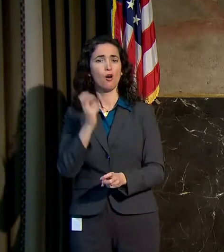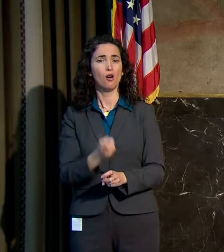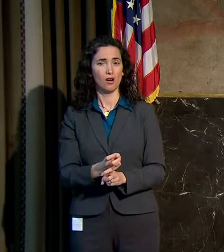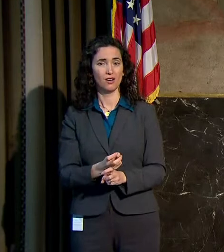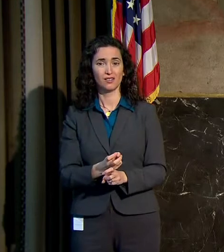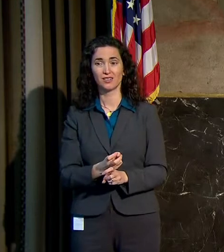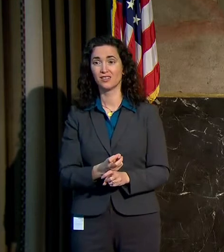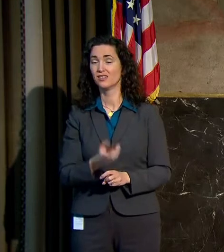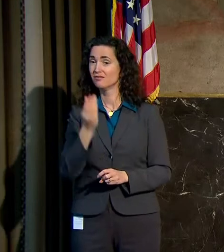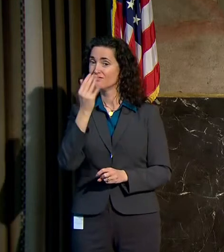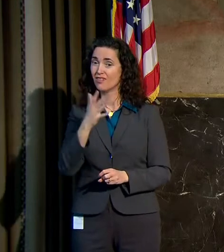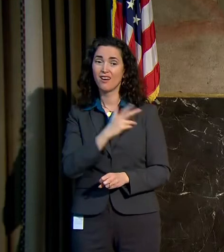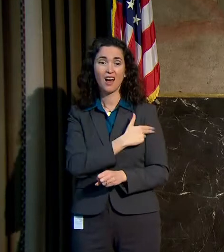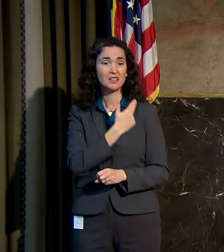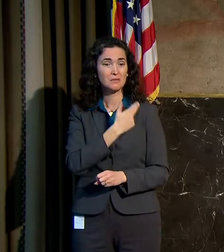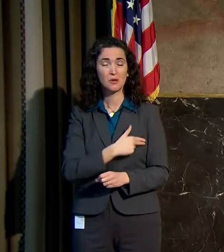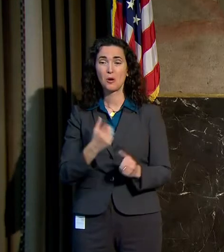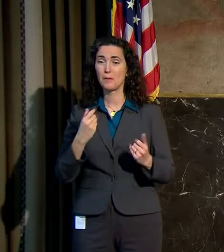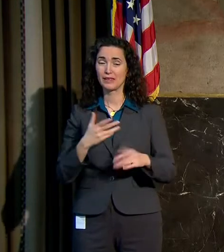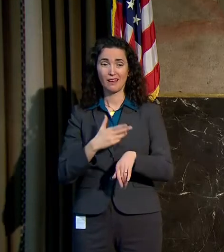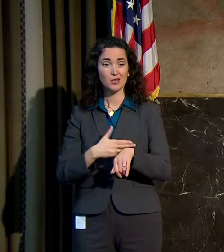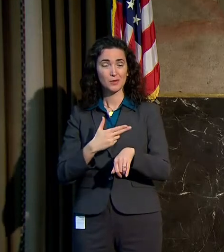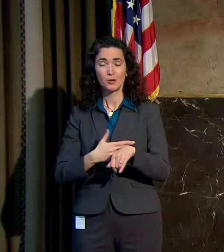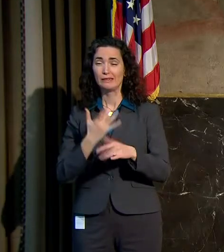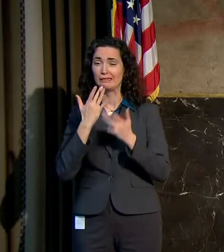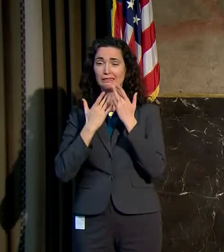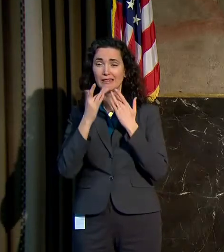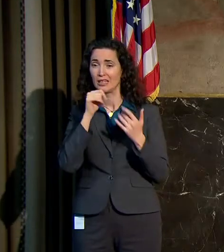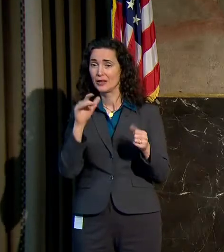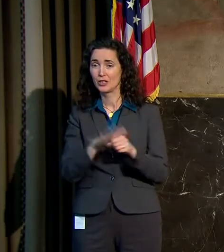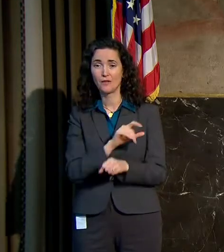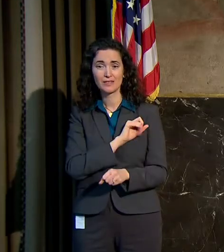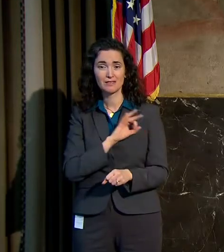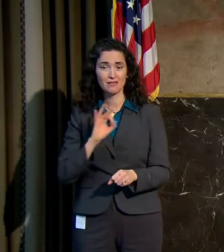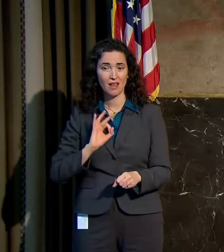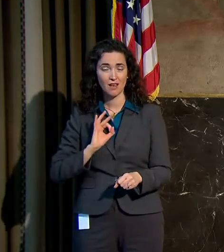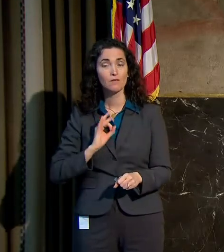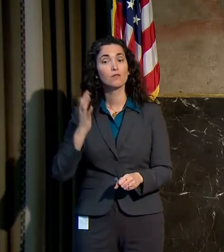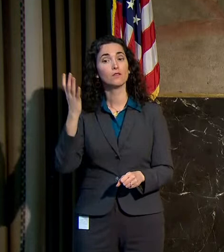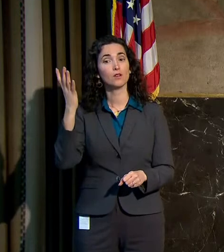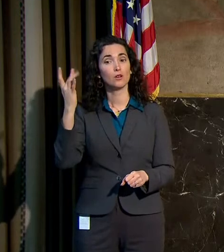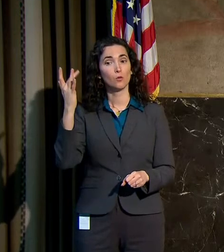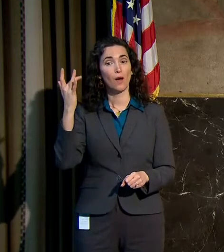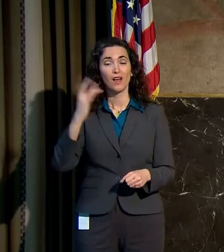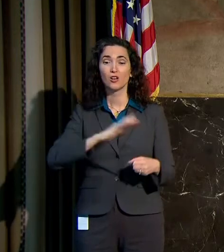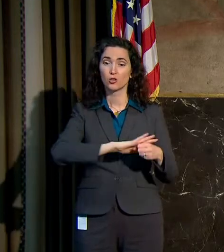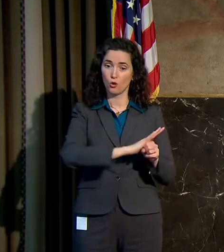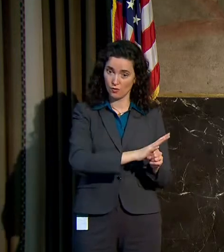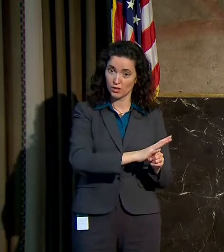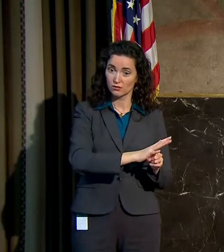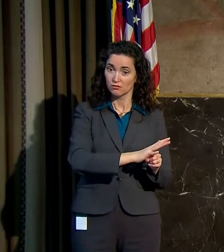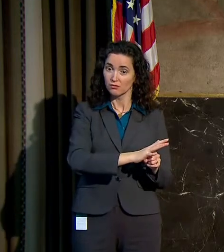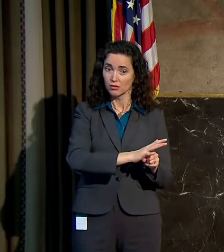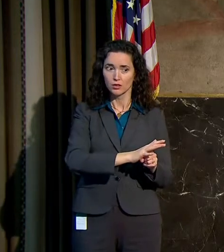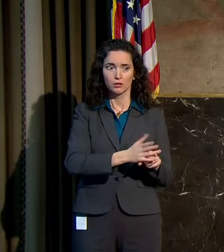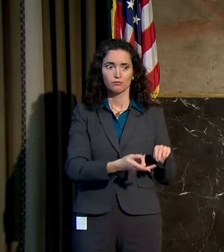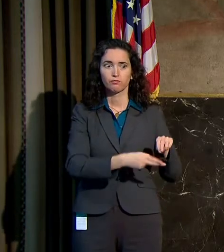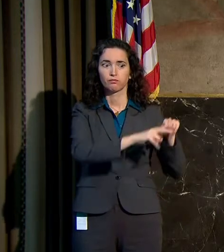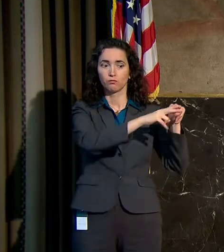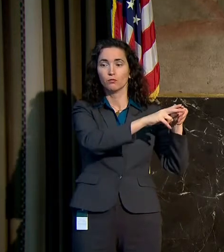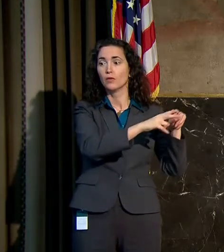frankly, short-staffed, both because of COVID and because of declining numbers of staff